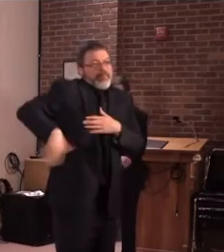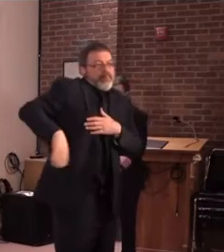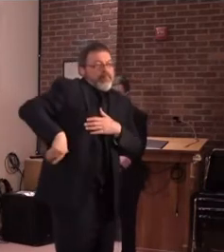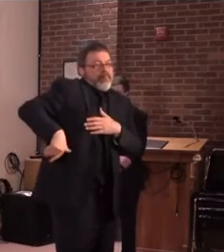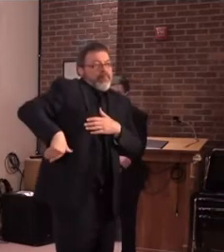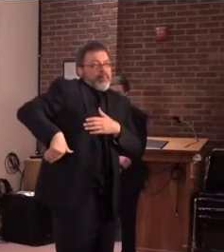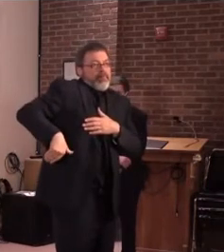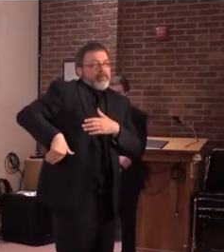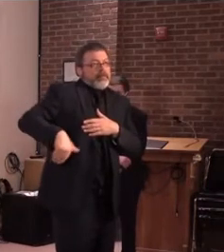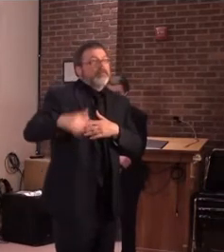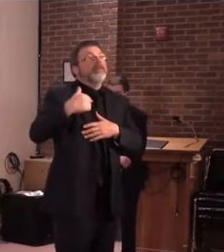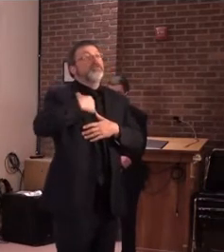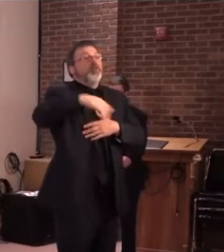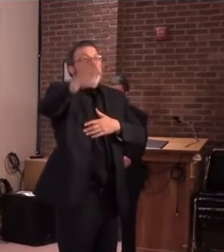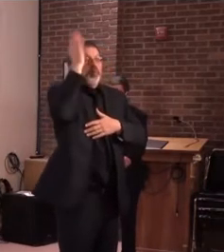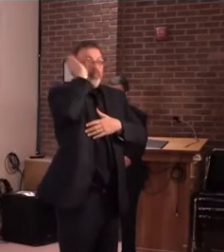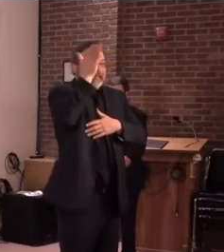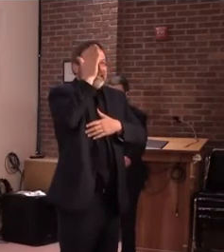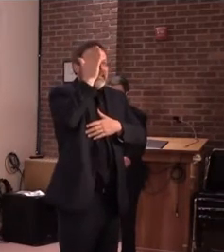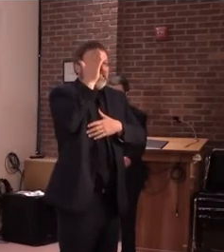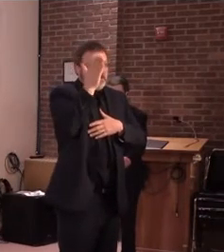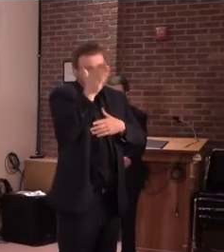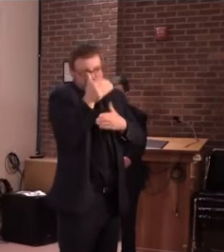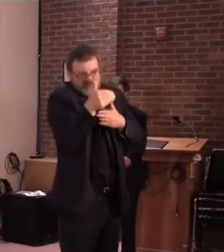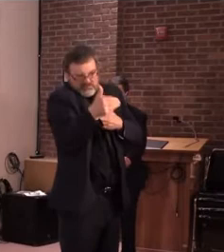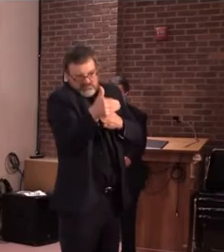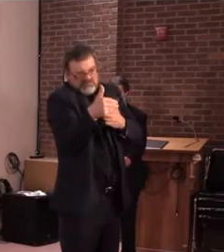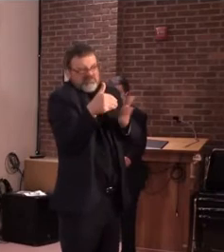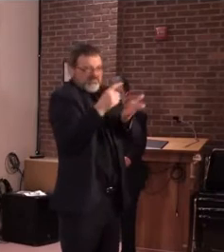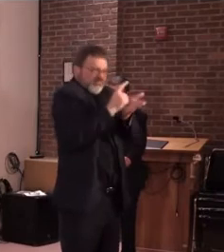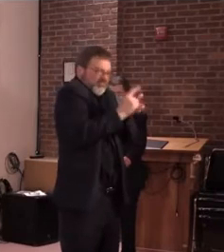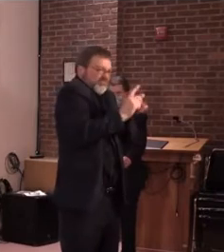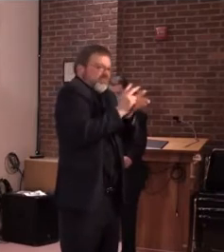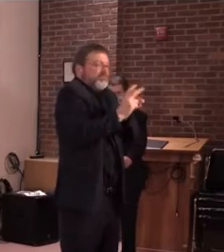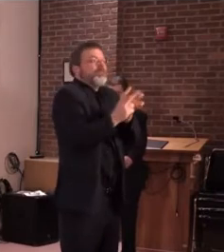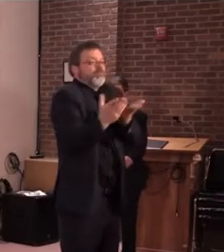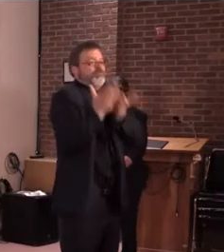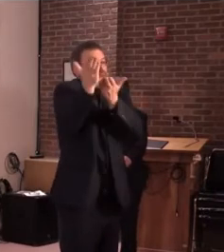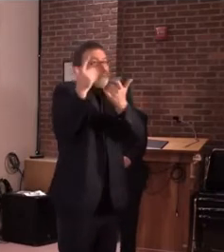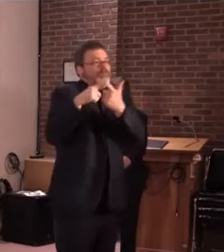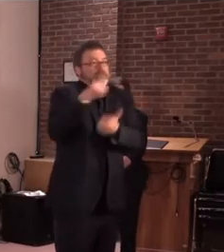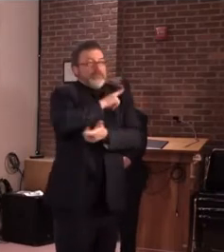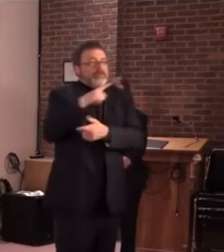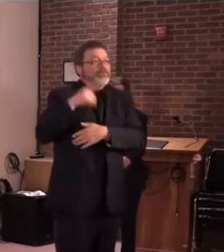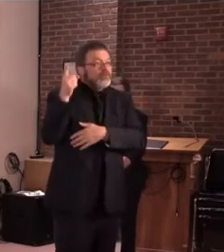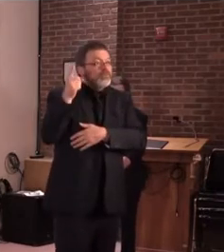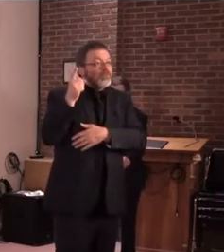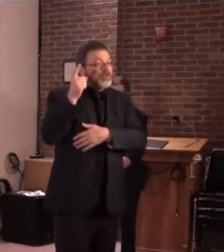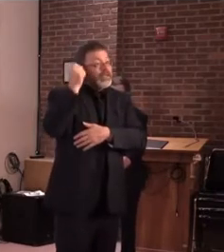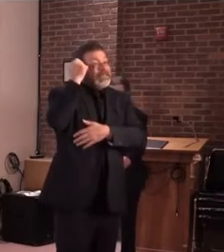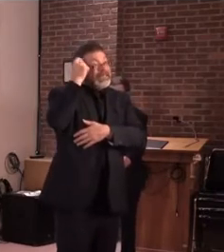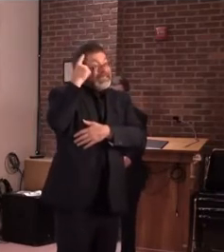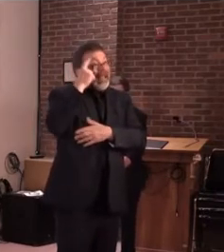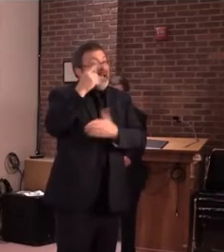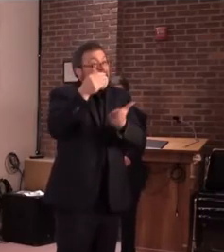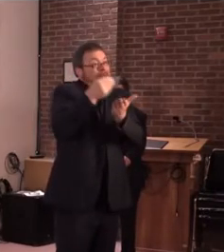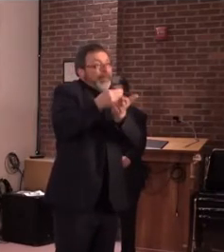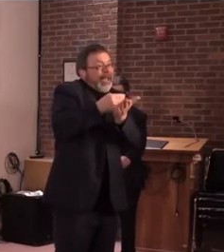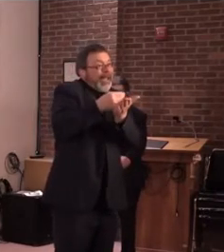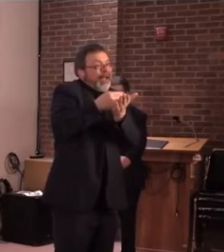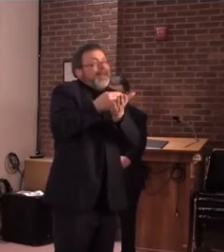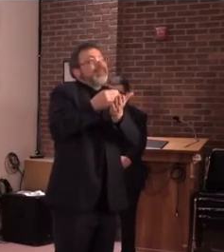that in the coming weeks and months, and a lot of it depends on the federal dollars. In terms of